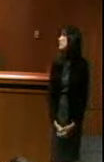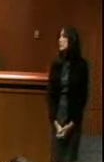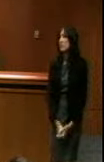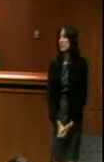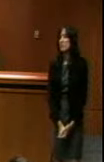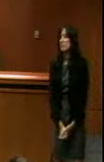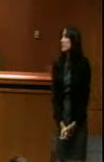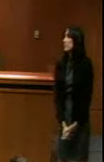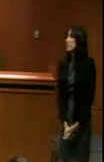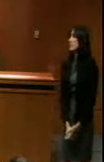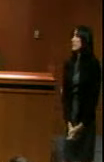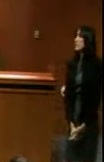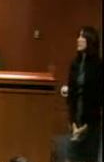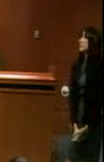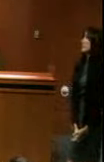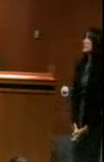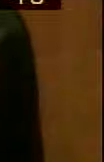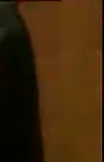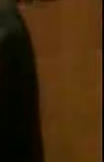And this is Christian speaking.